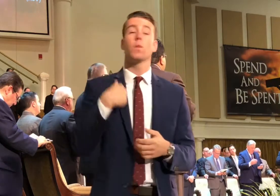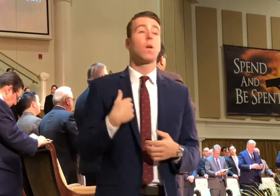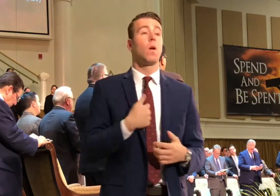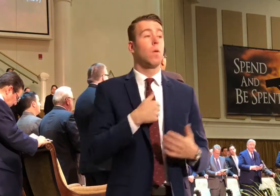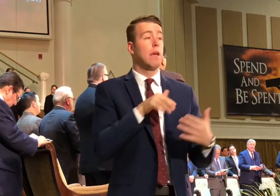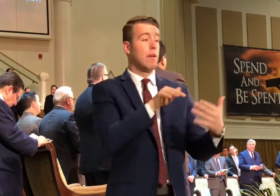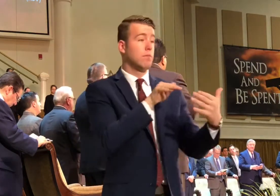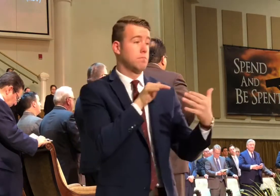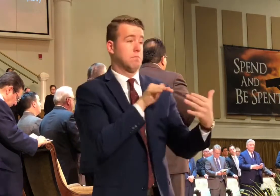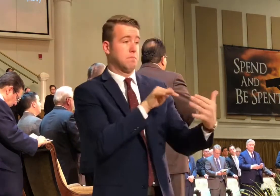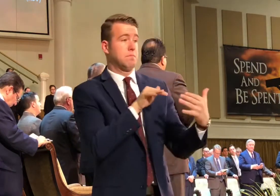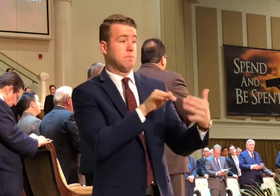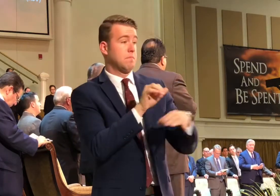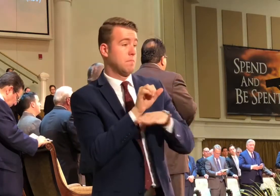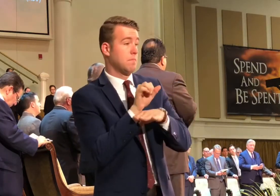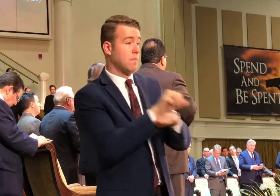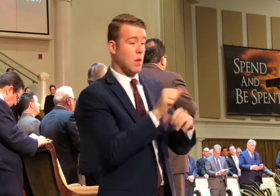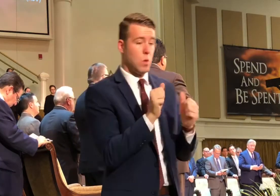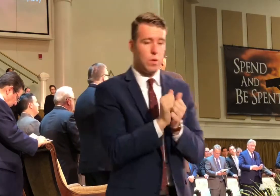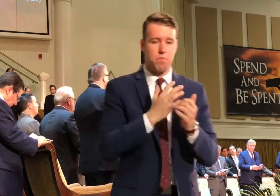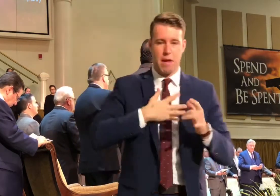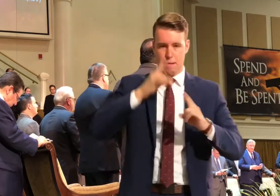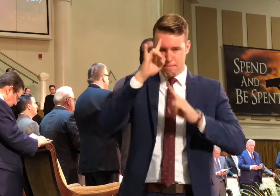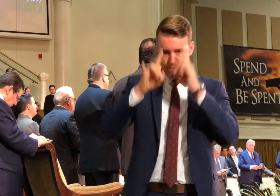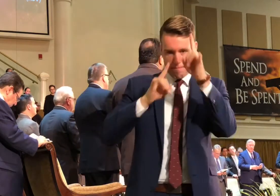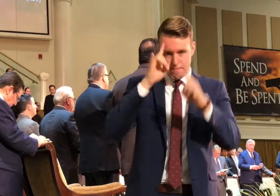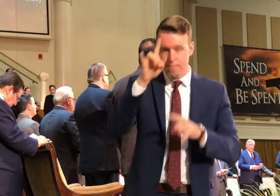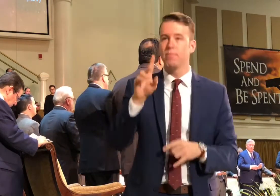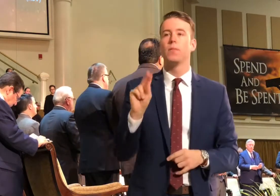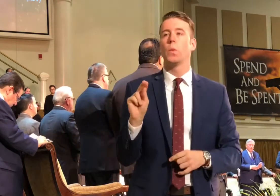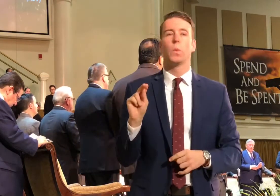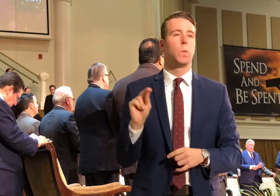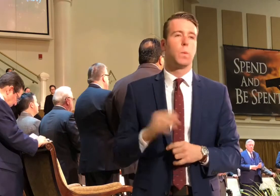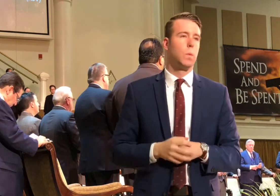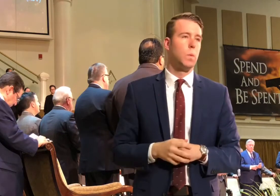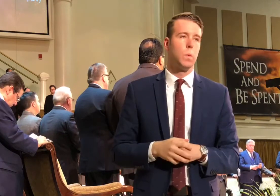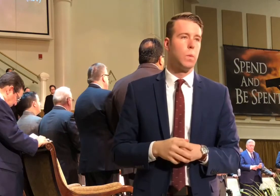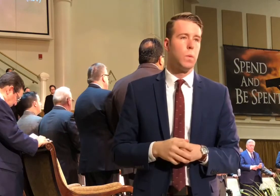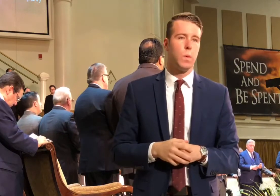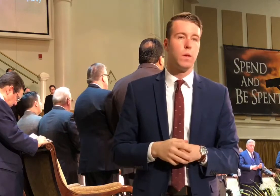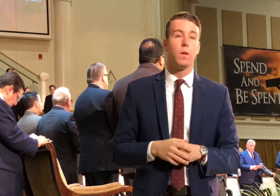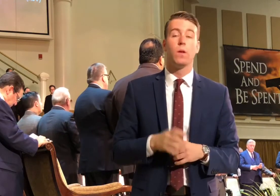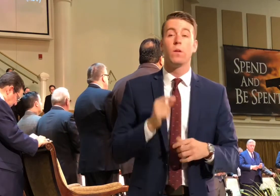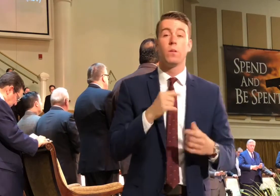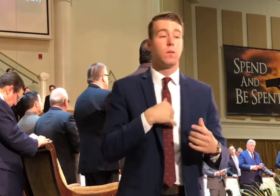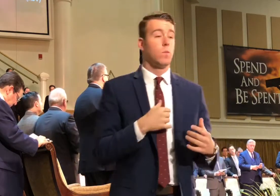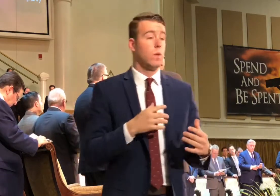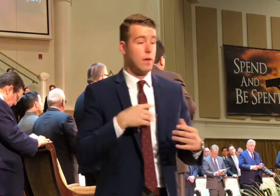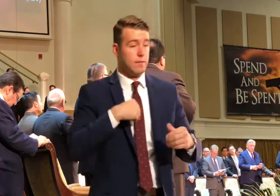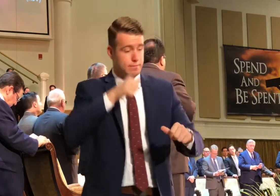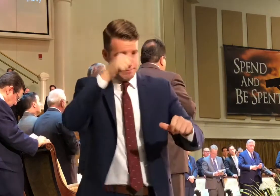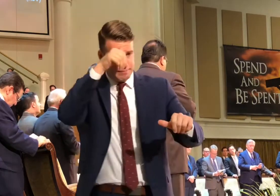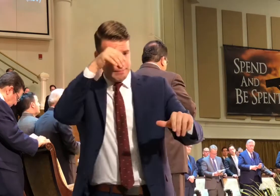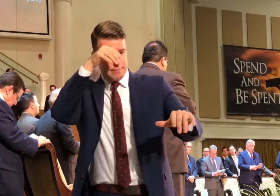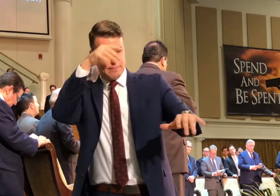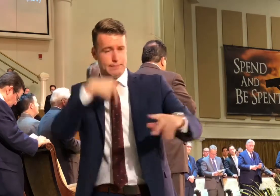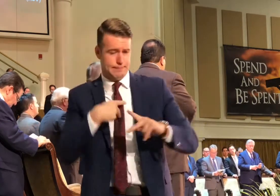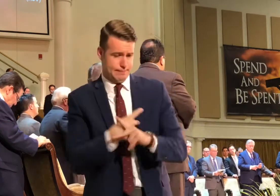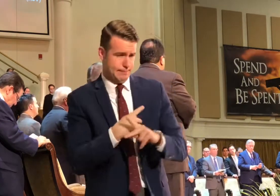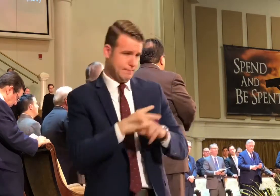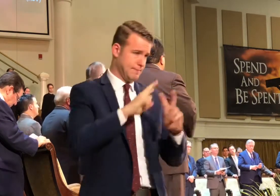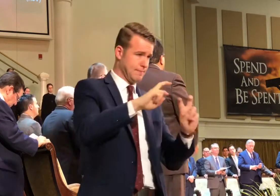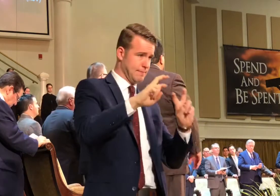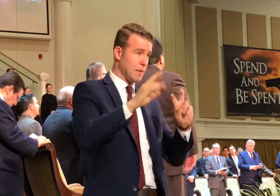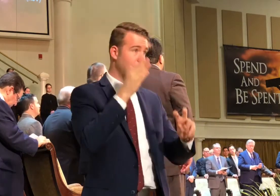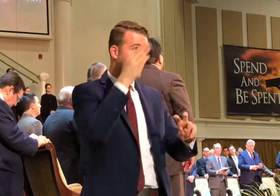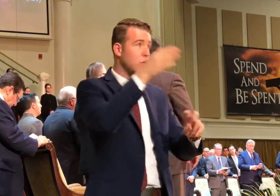to win these battles by our cunning. We're not going to think our way into the future